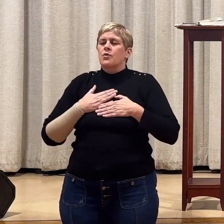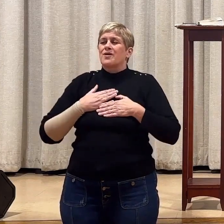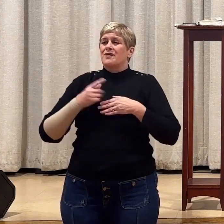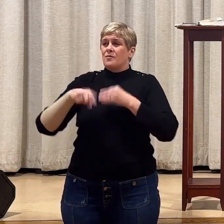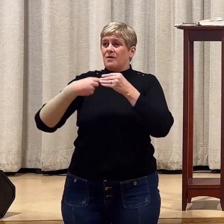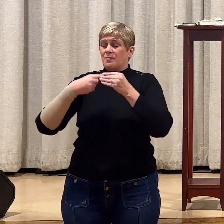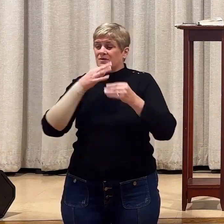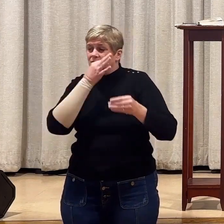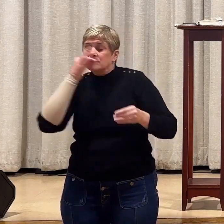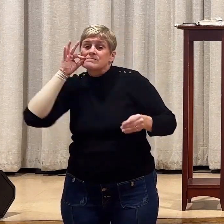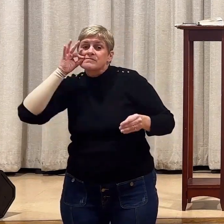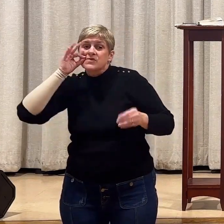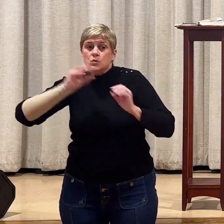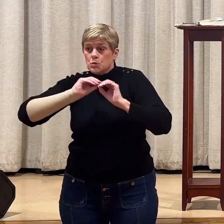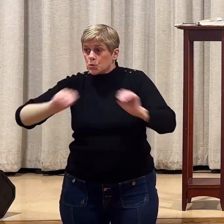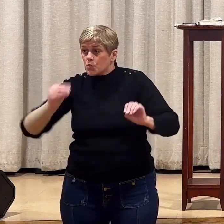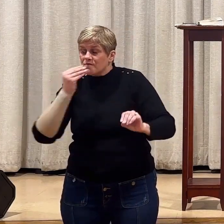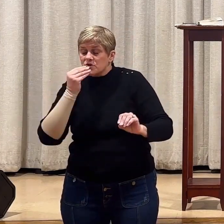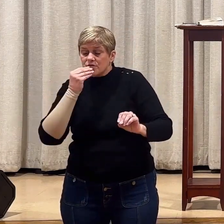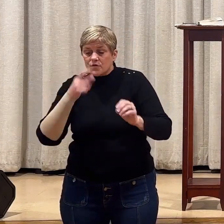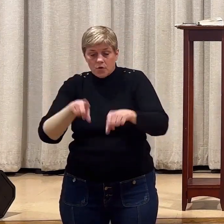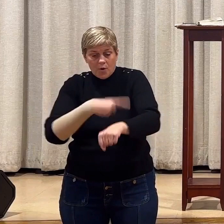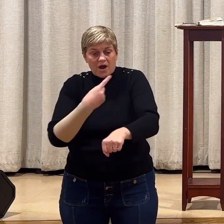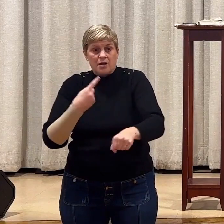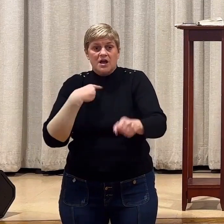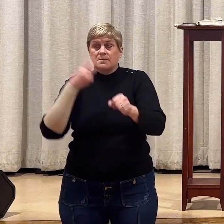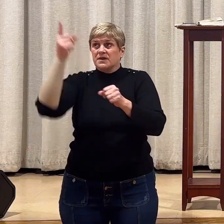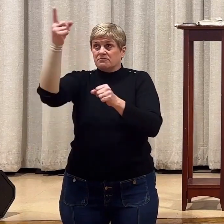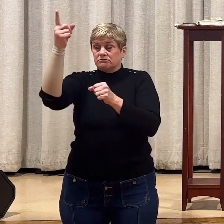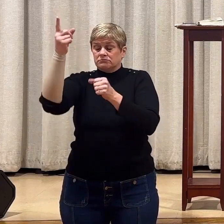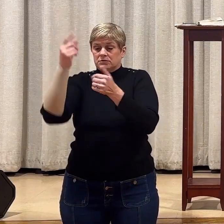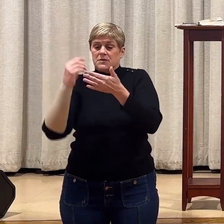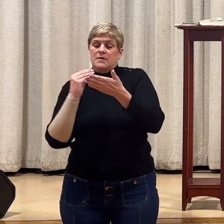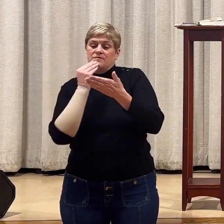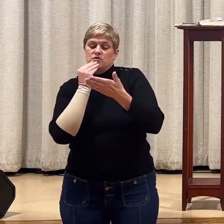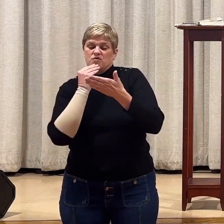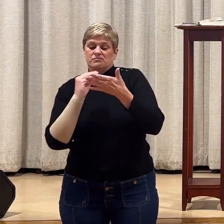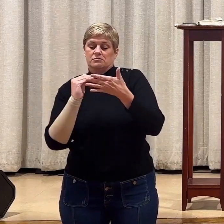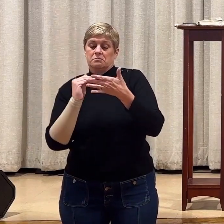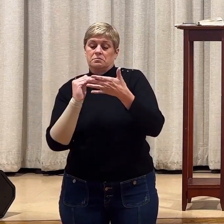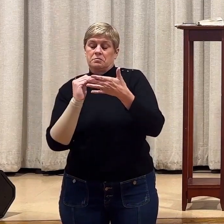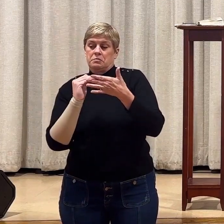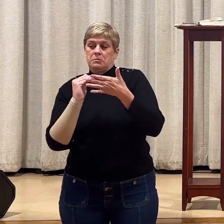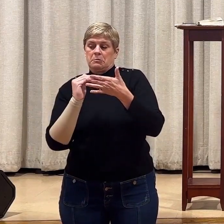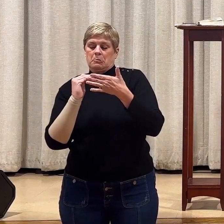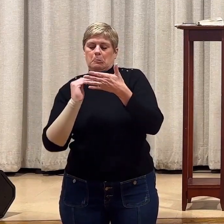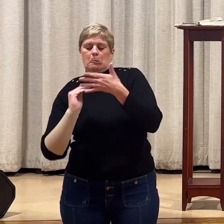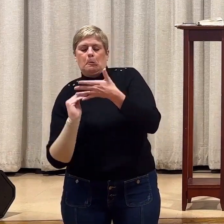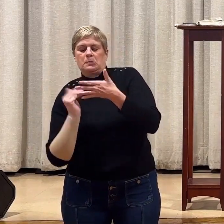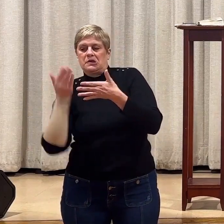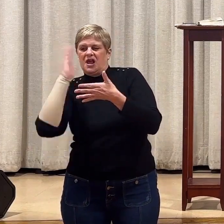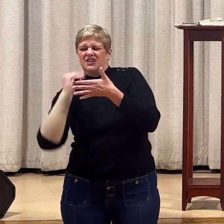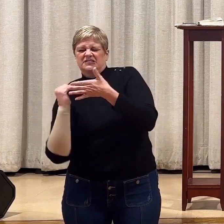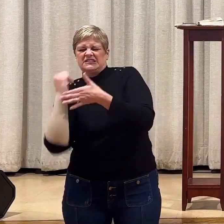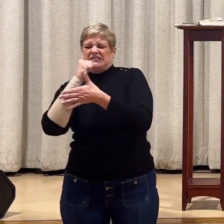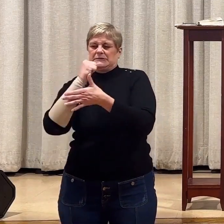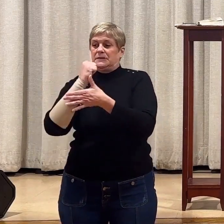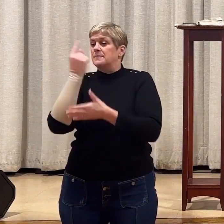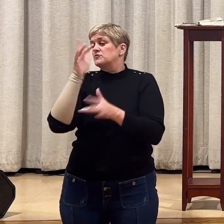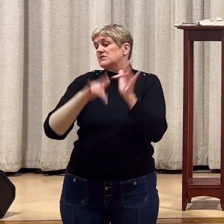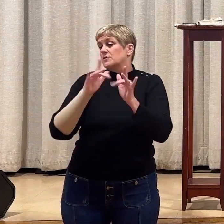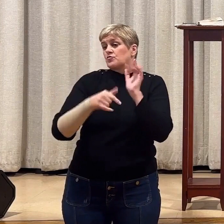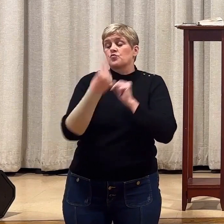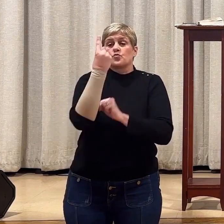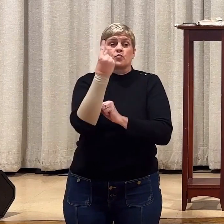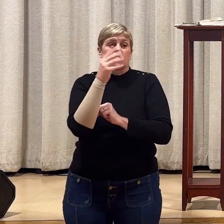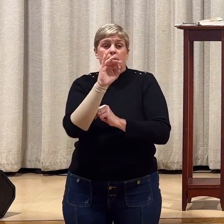fast and we abstain from food and put God higher than food, maybe it's skipping a meal, maybe it's skipping a couple meals, maybe it's going for a day. Guys,